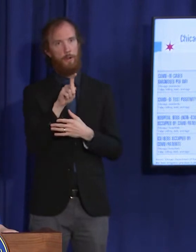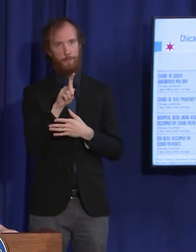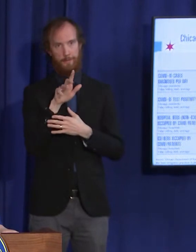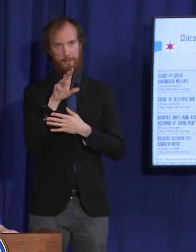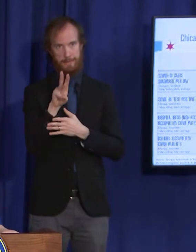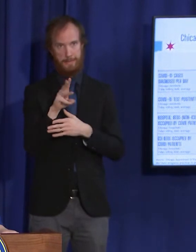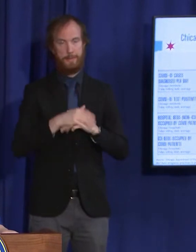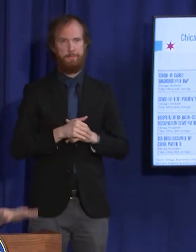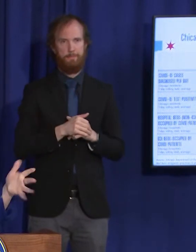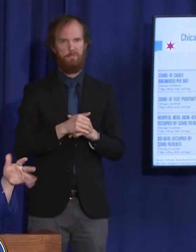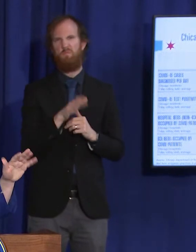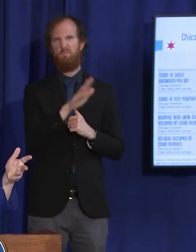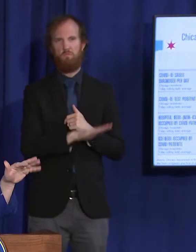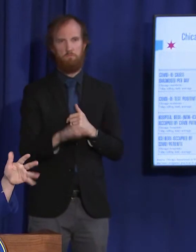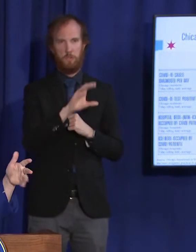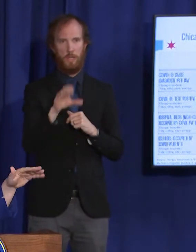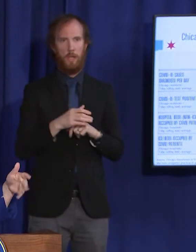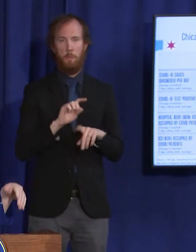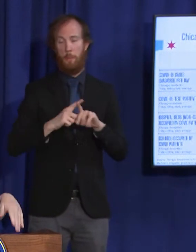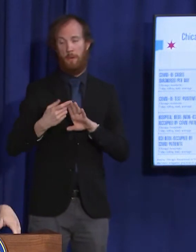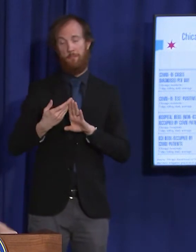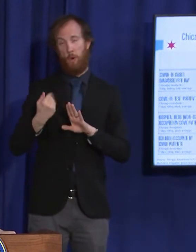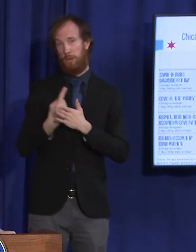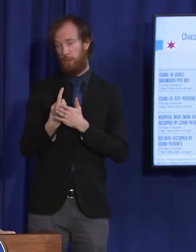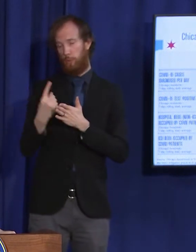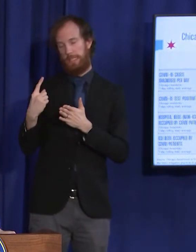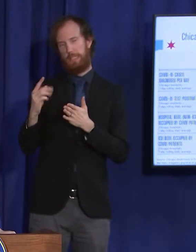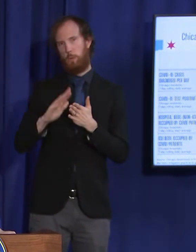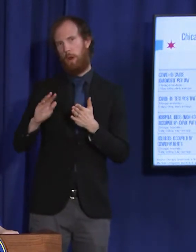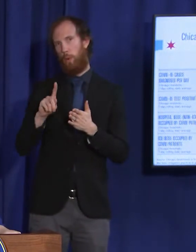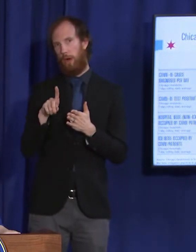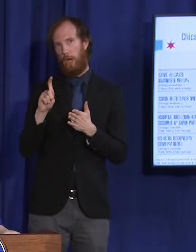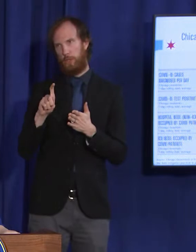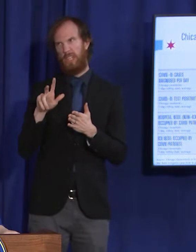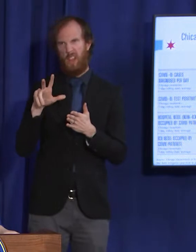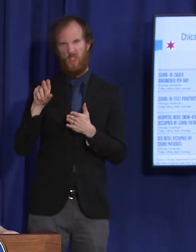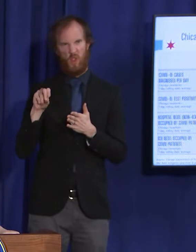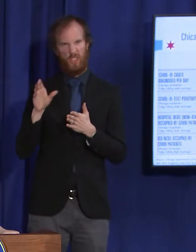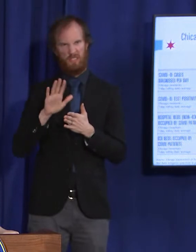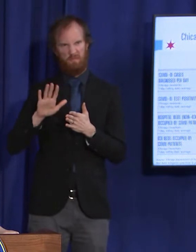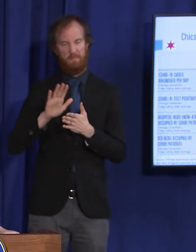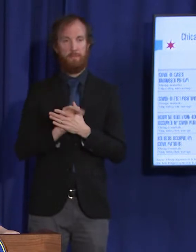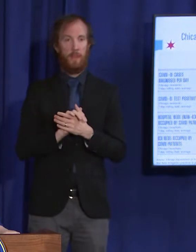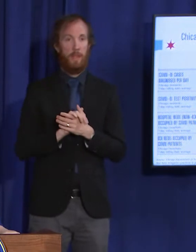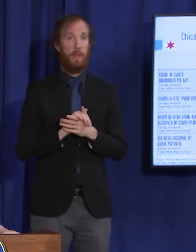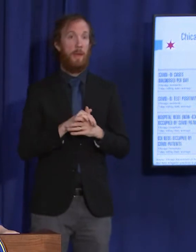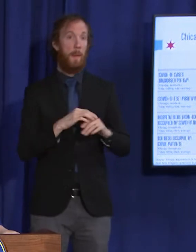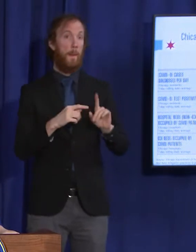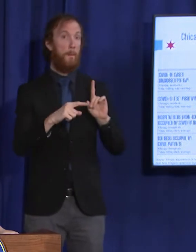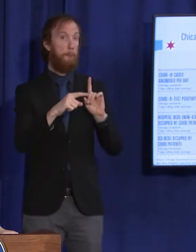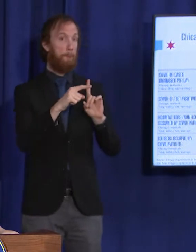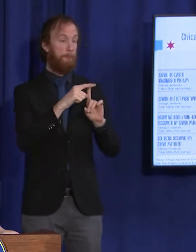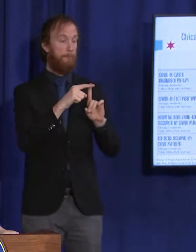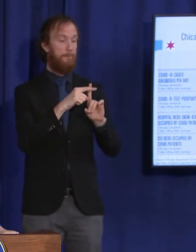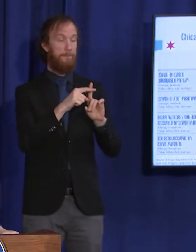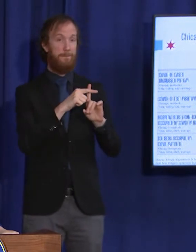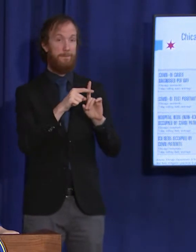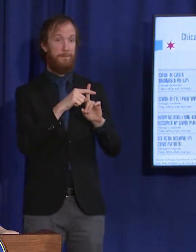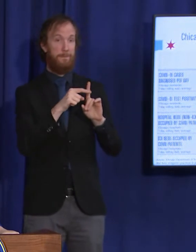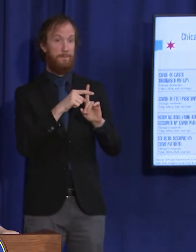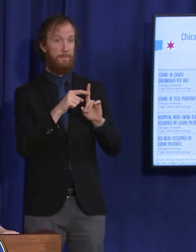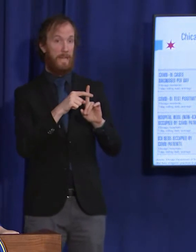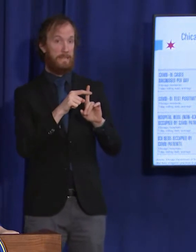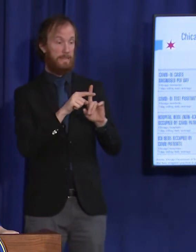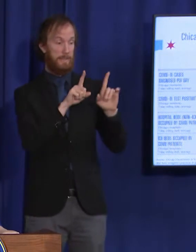city, but that's up from the 130s about a week ago. Our positivity is beautiful,